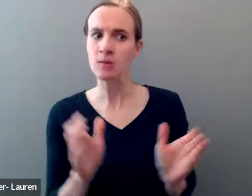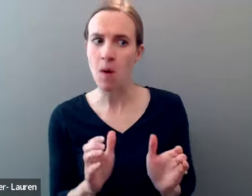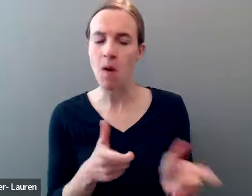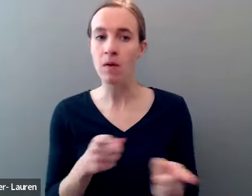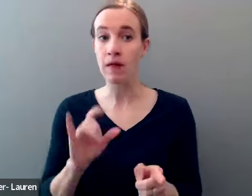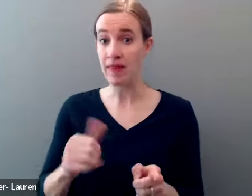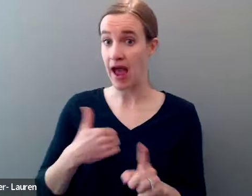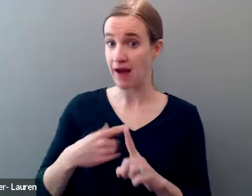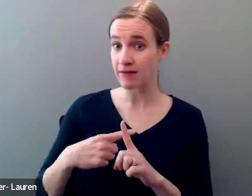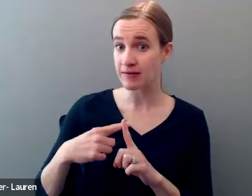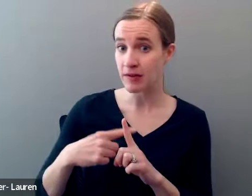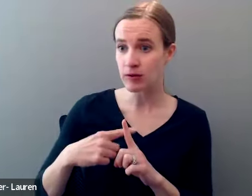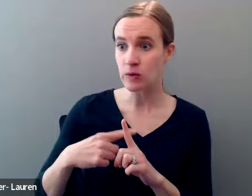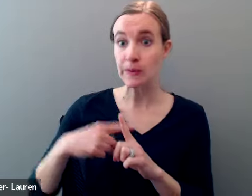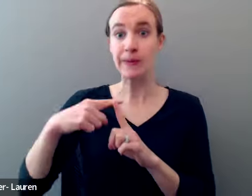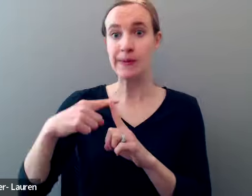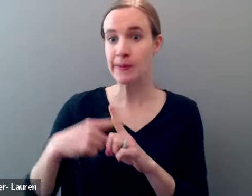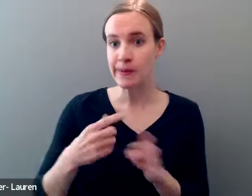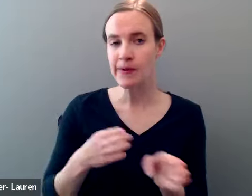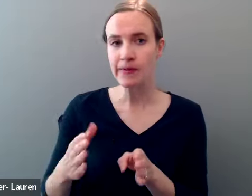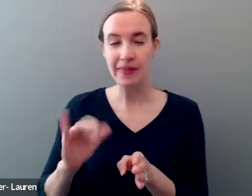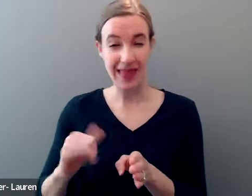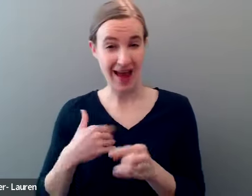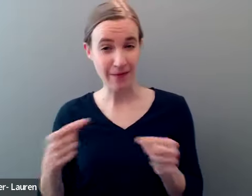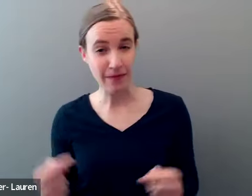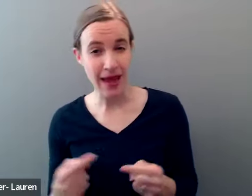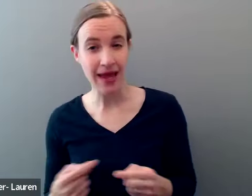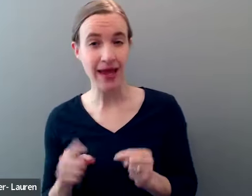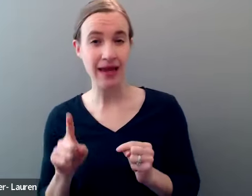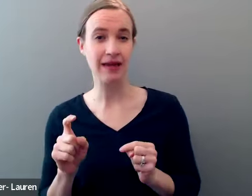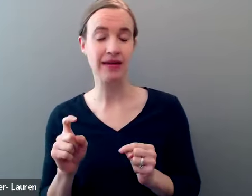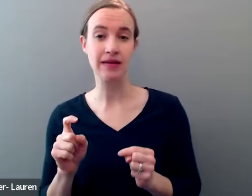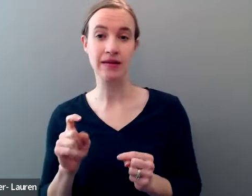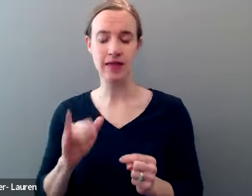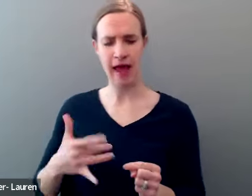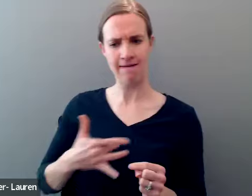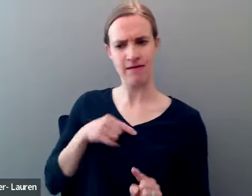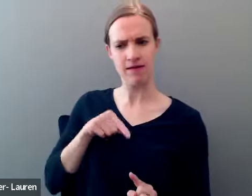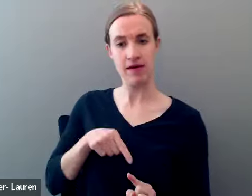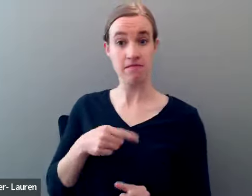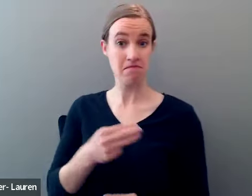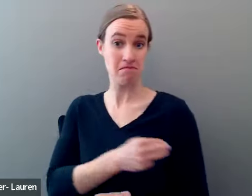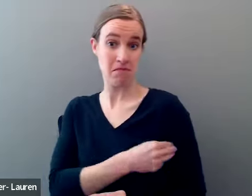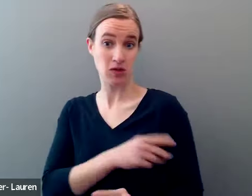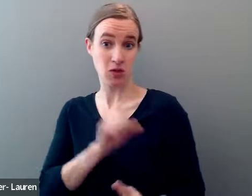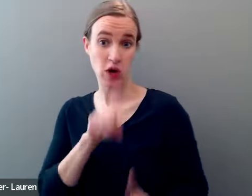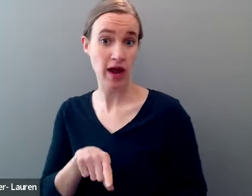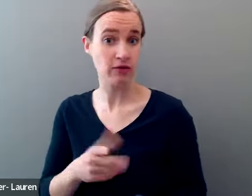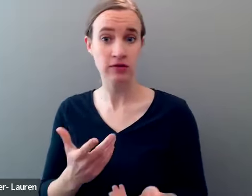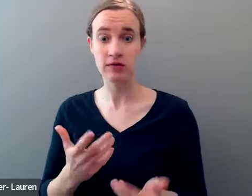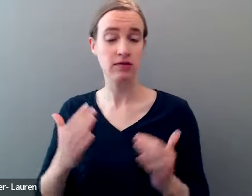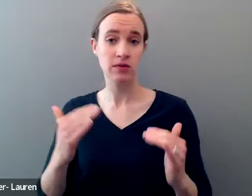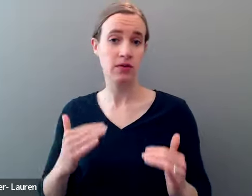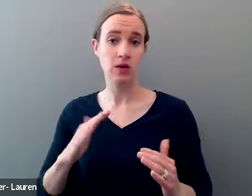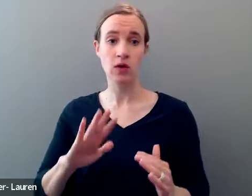Does it have a pain? Does it have a muscle reaction? What's your